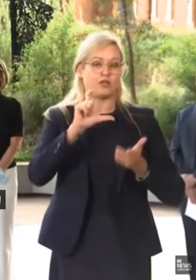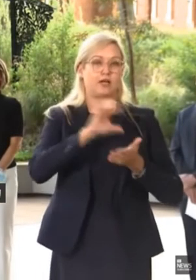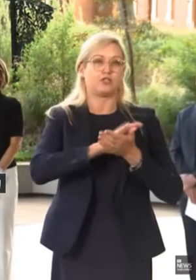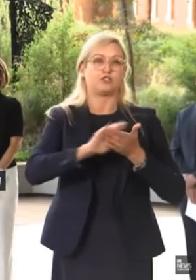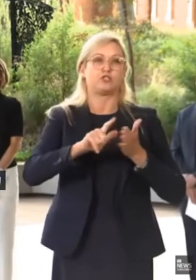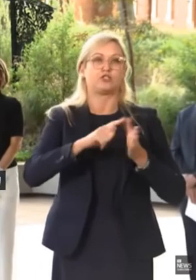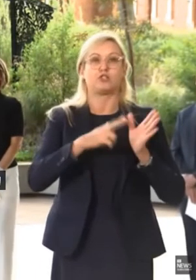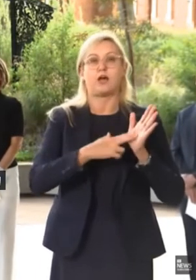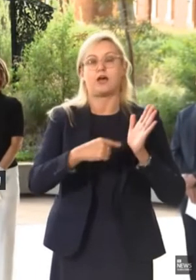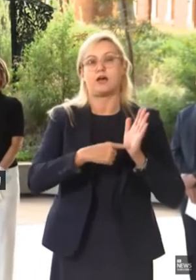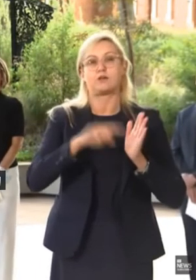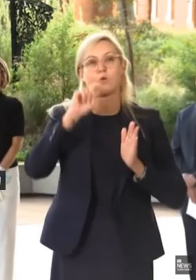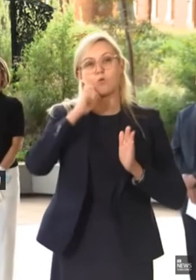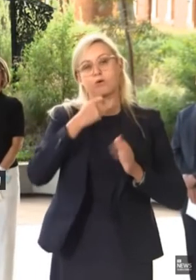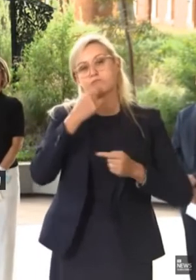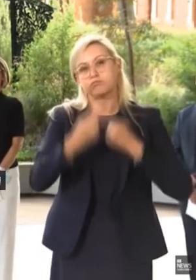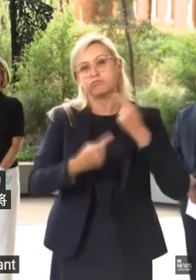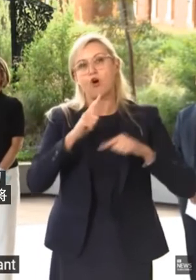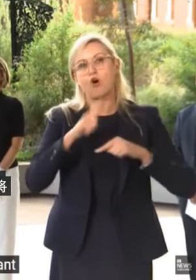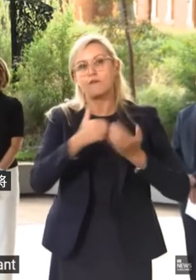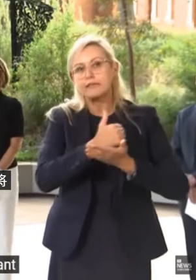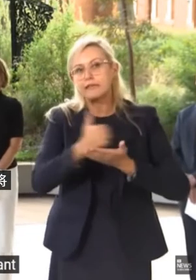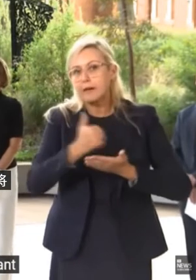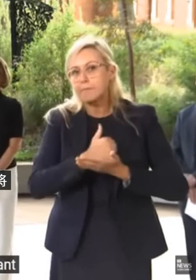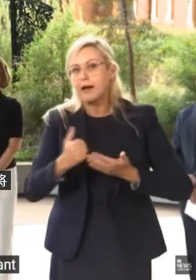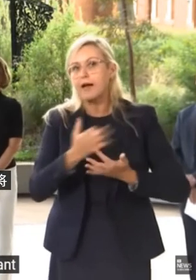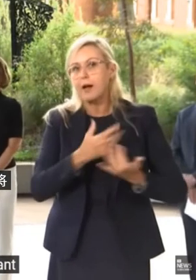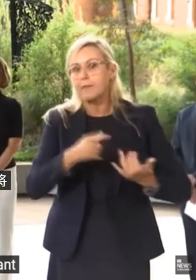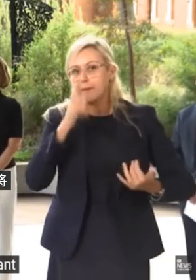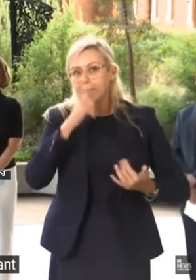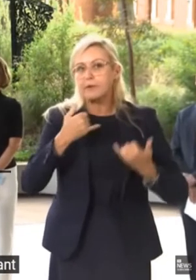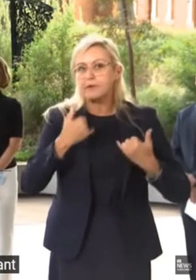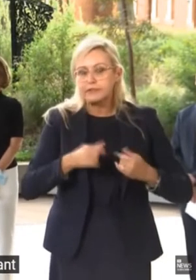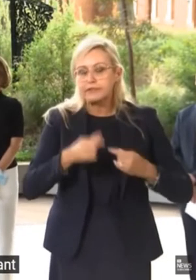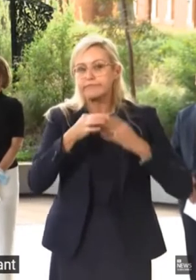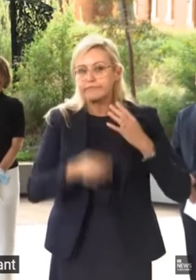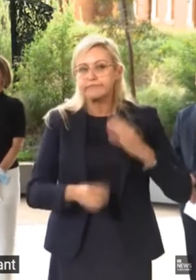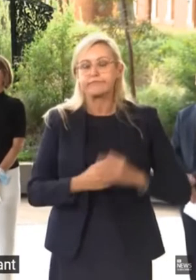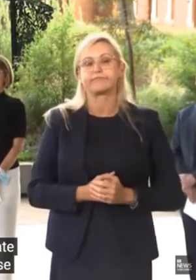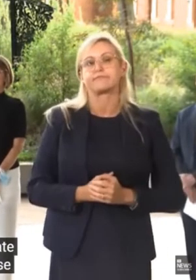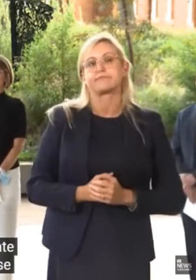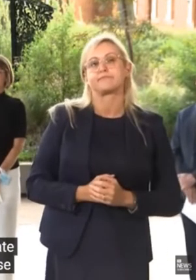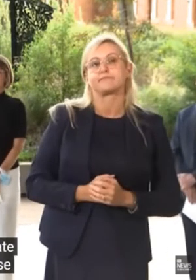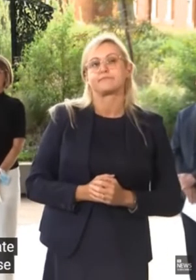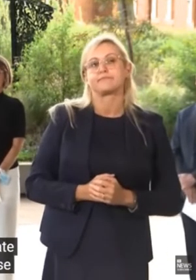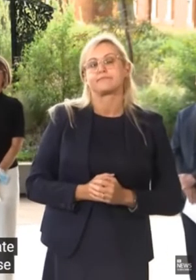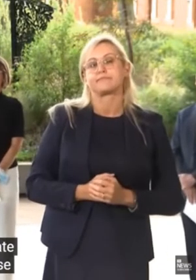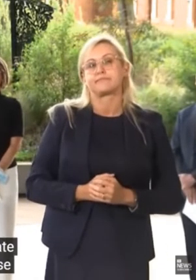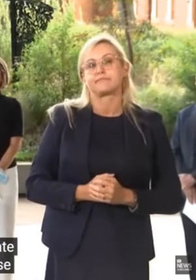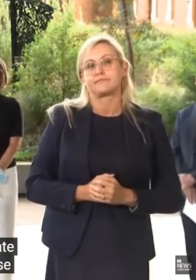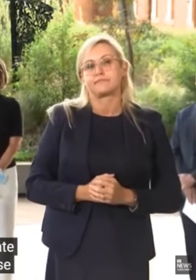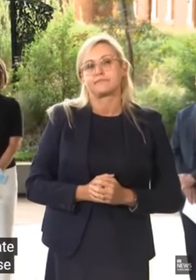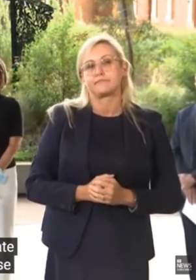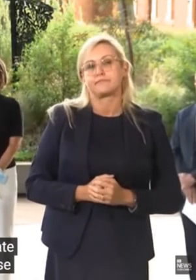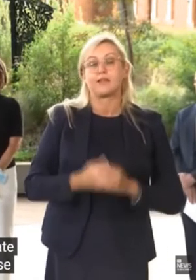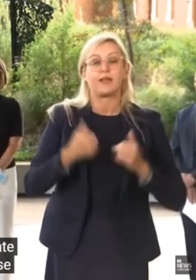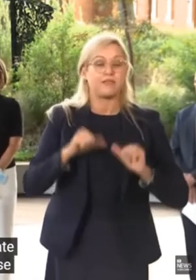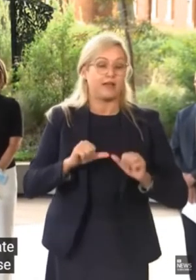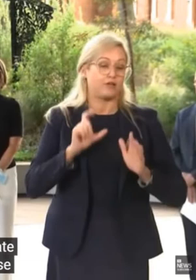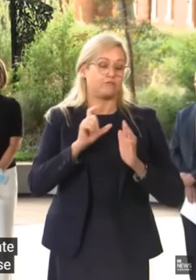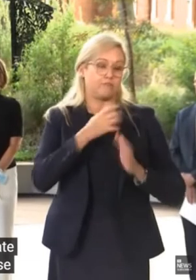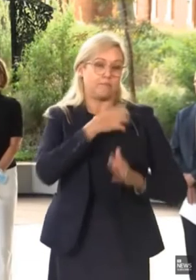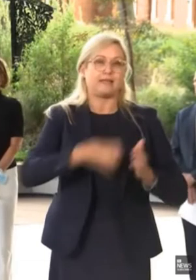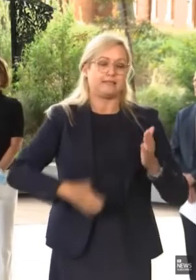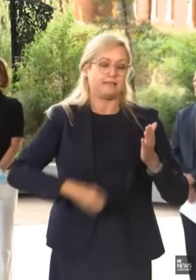today's public health update. Minister Hazzard will reiterate those messages in relation to